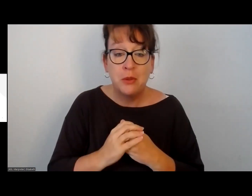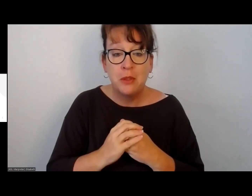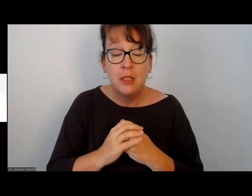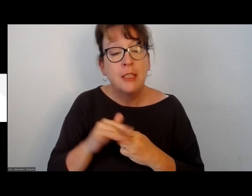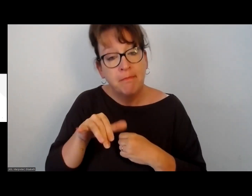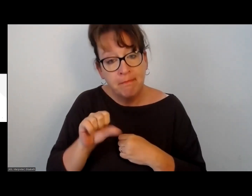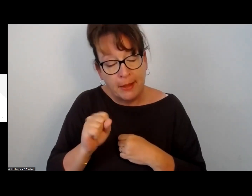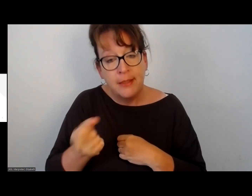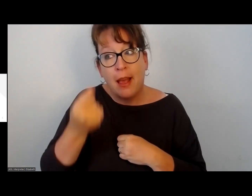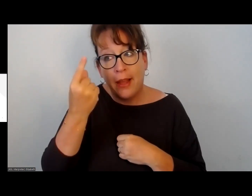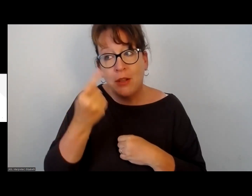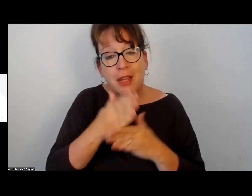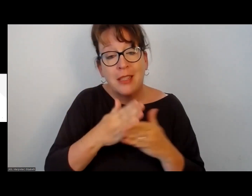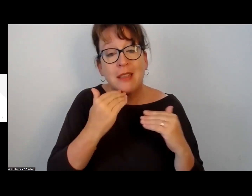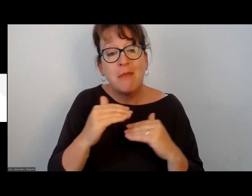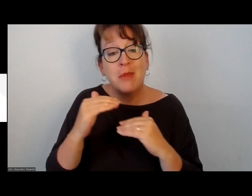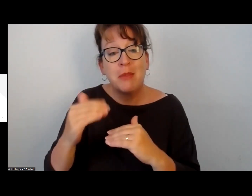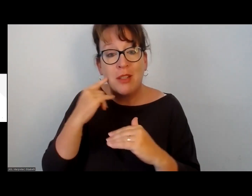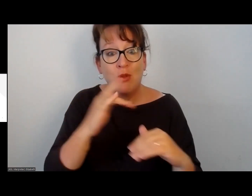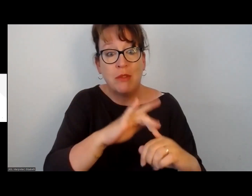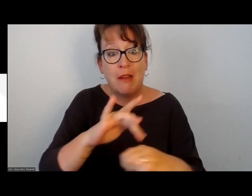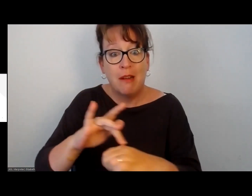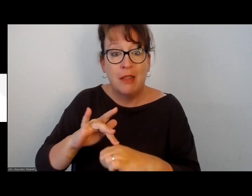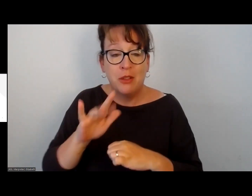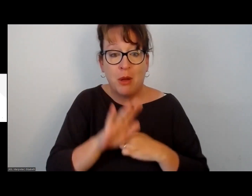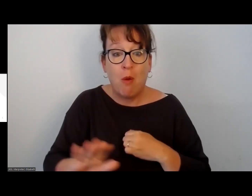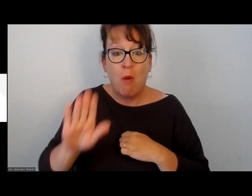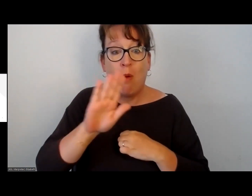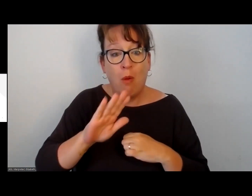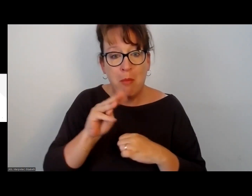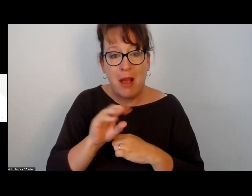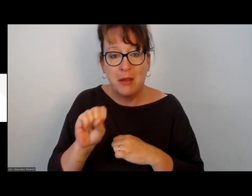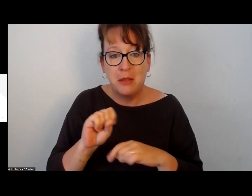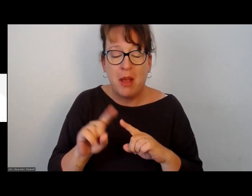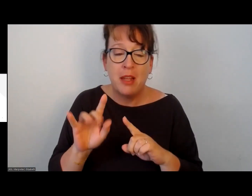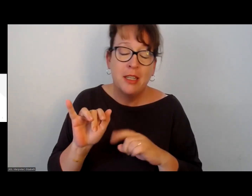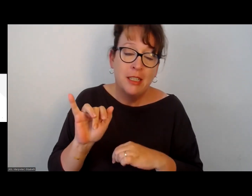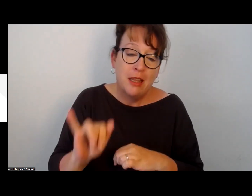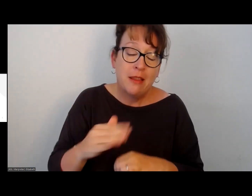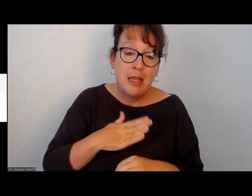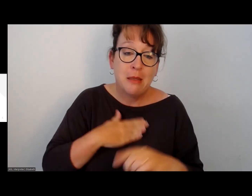are limitations to getting to all these places, so it's with that caveat.